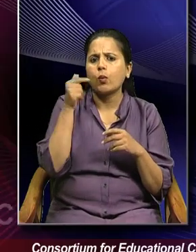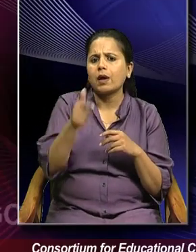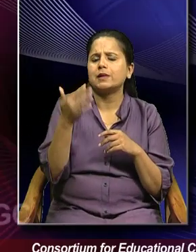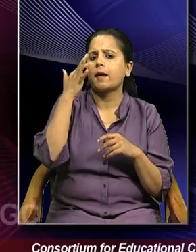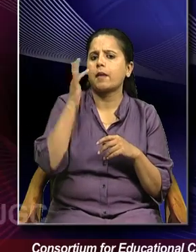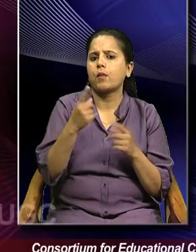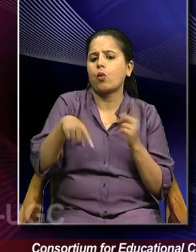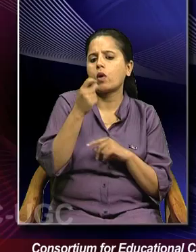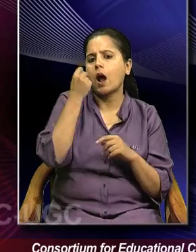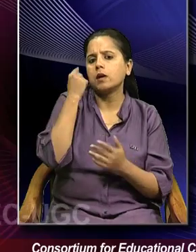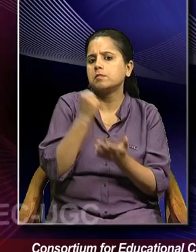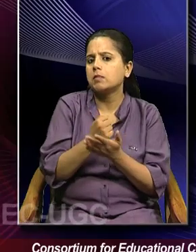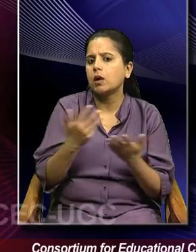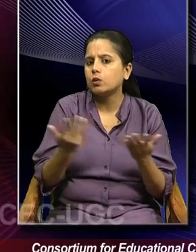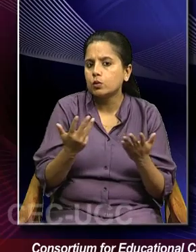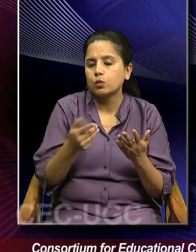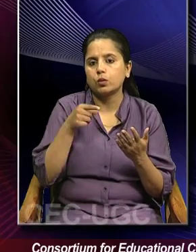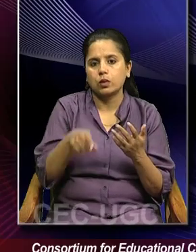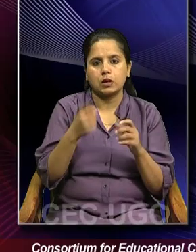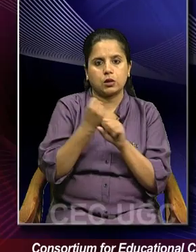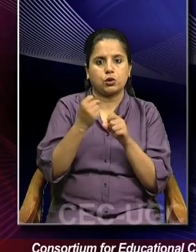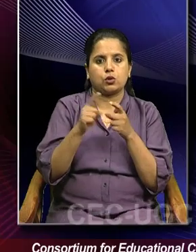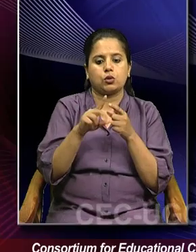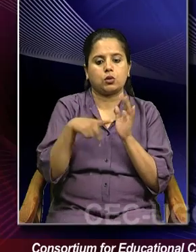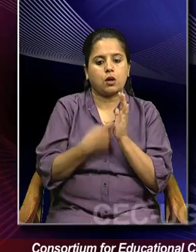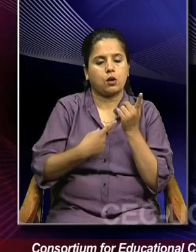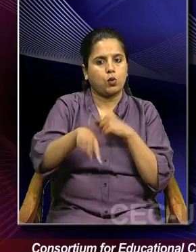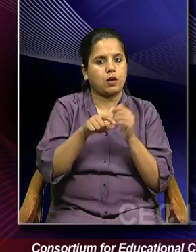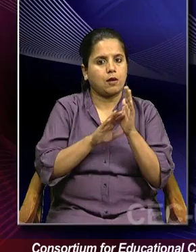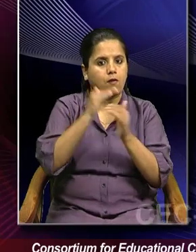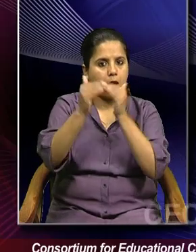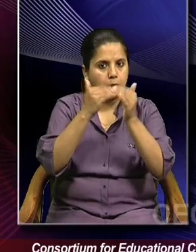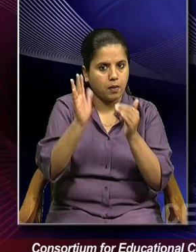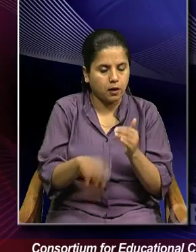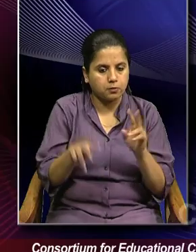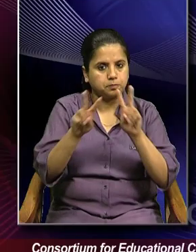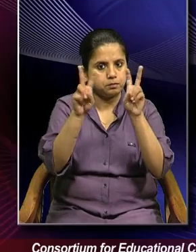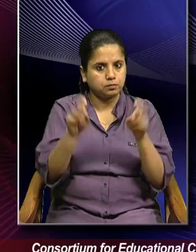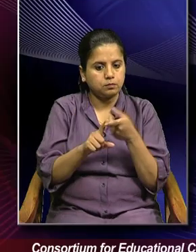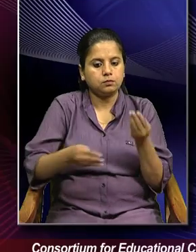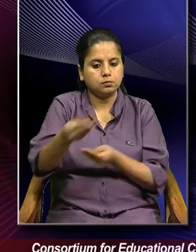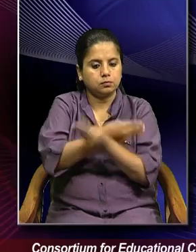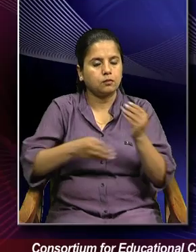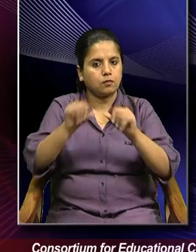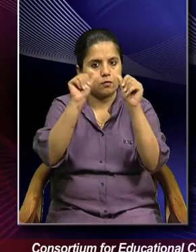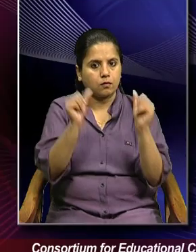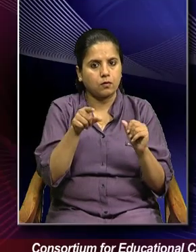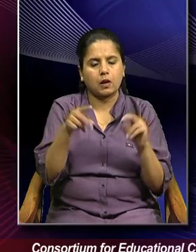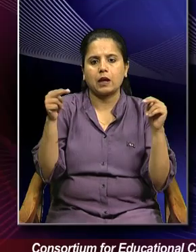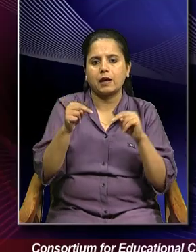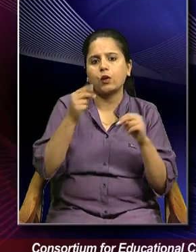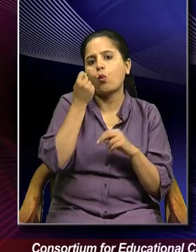important to understand? That is the gender bearing on development issues, on economic models. That is, there is a need